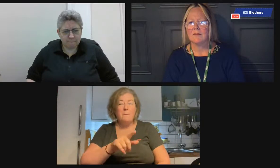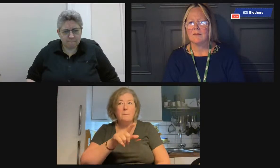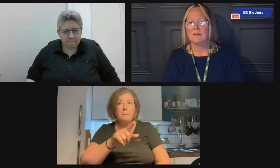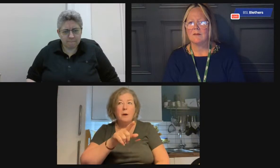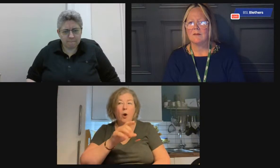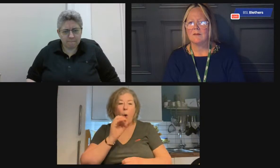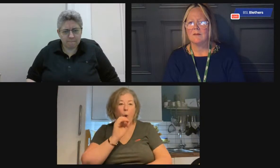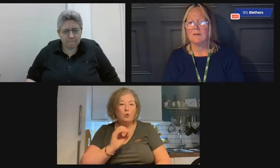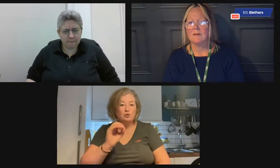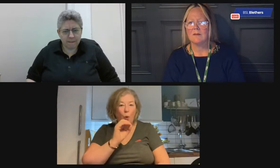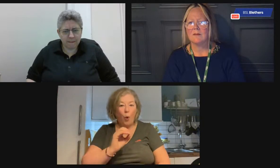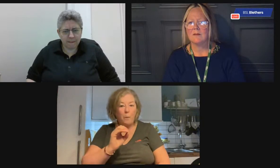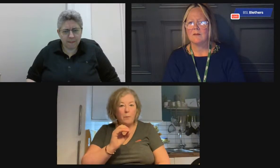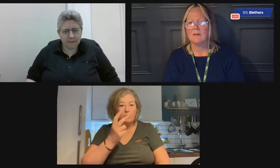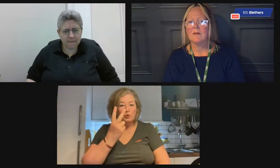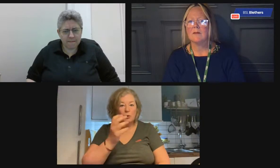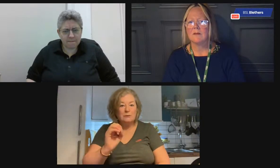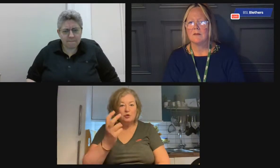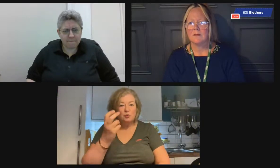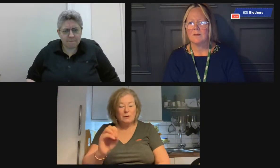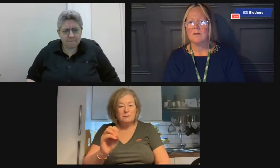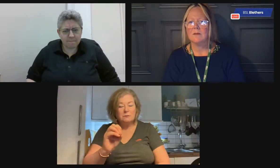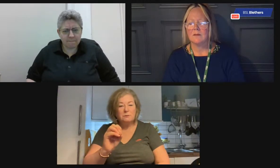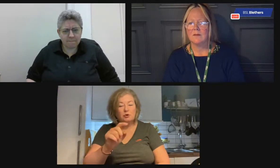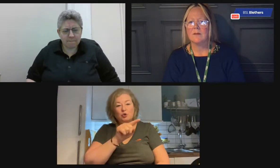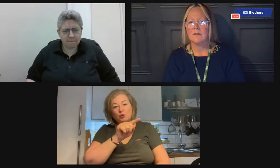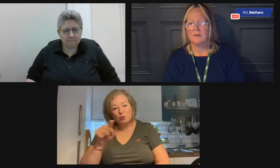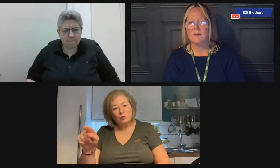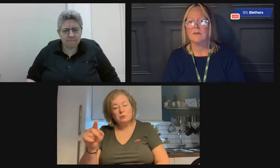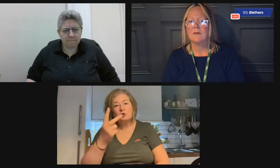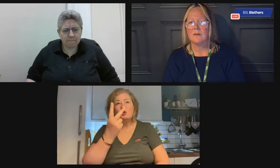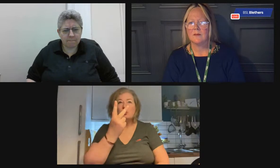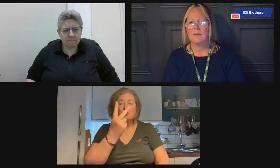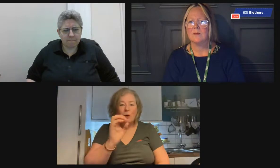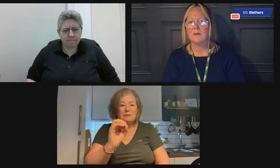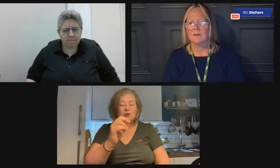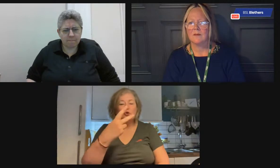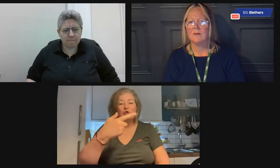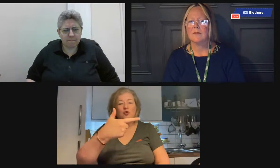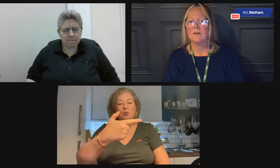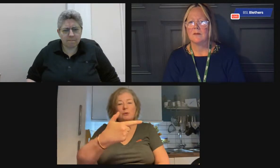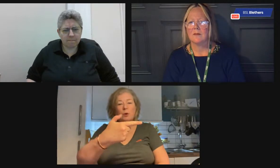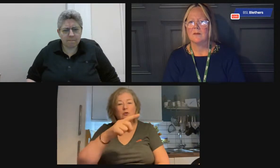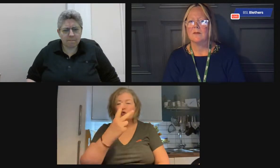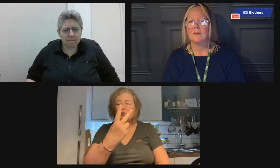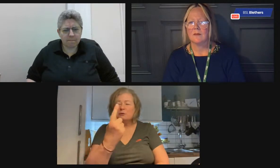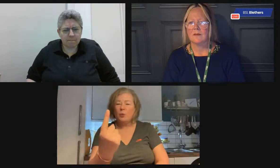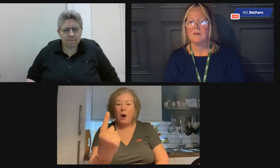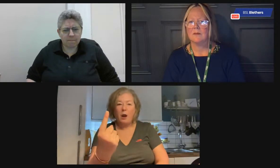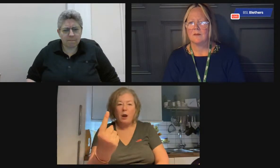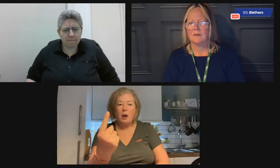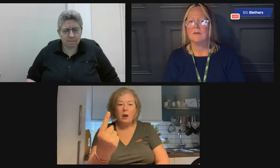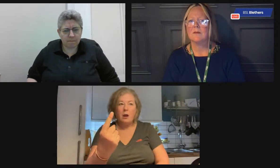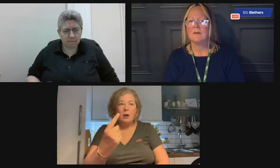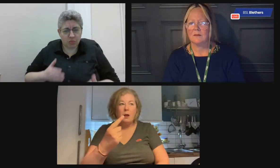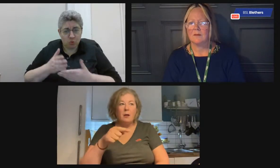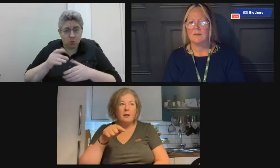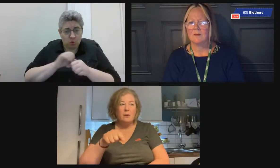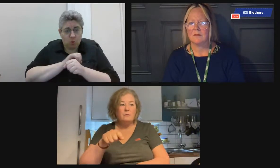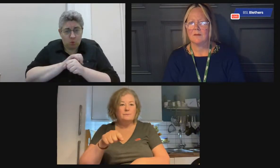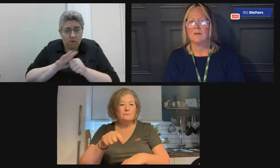um, I was diagnosed with breast cancer October 2020